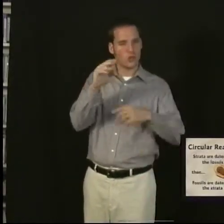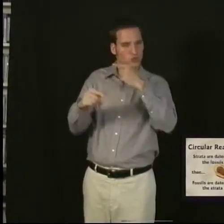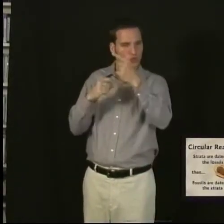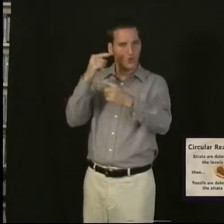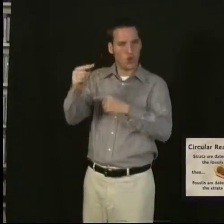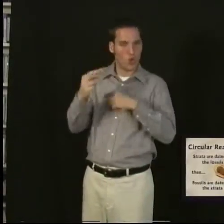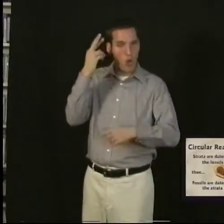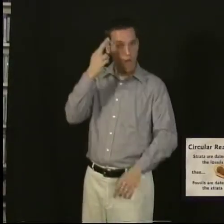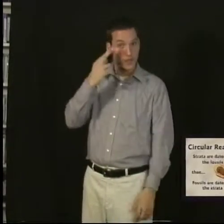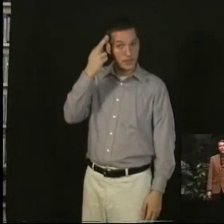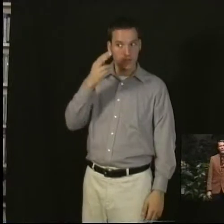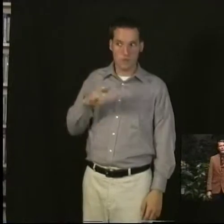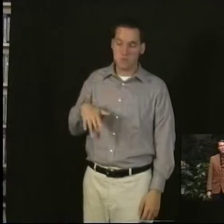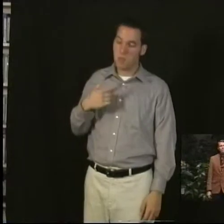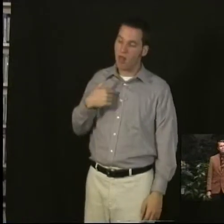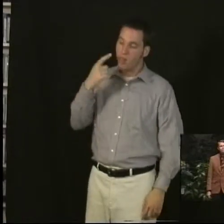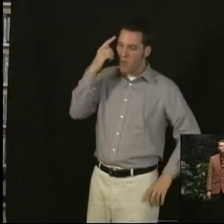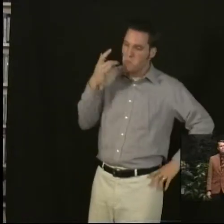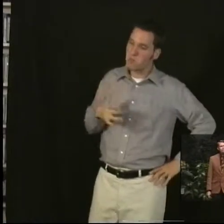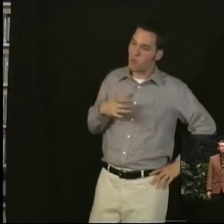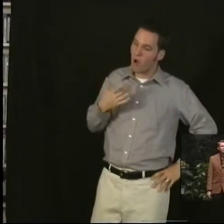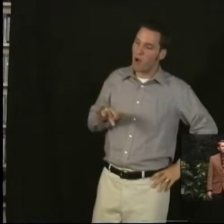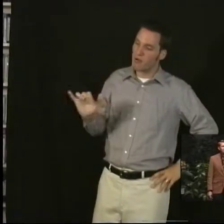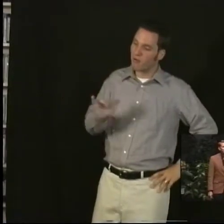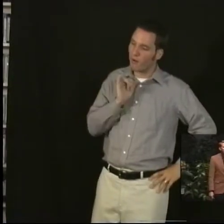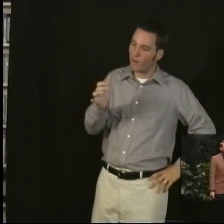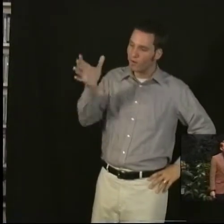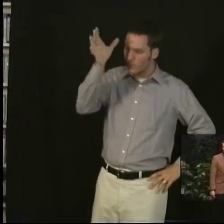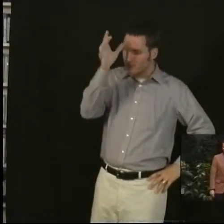I thought, wow, a chip off the old block.